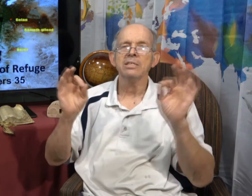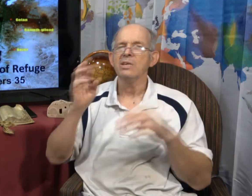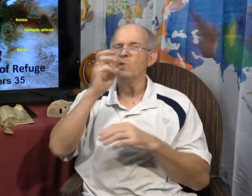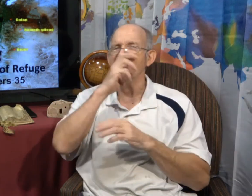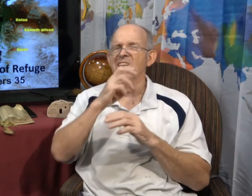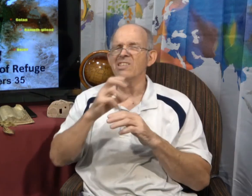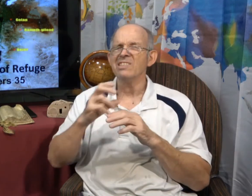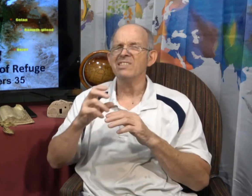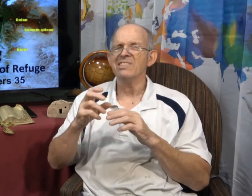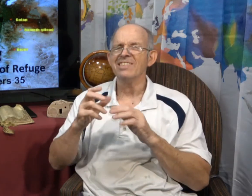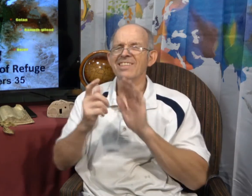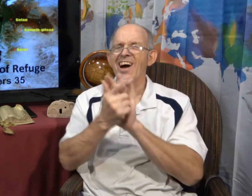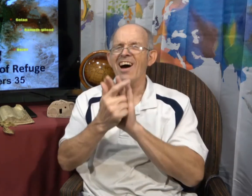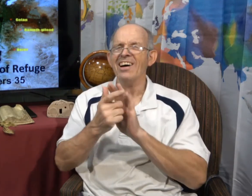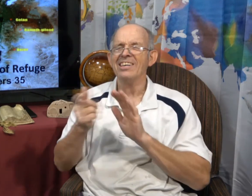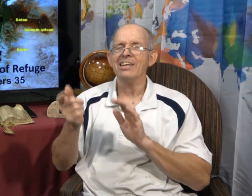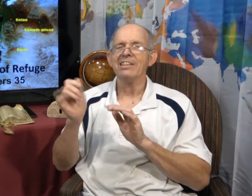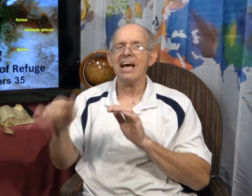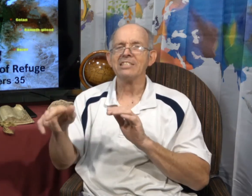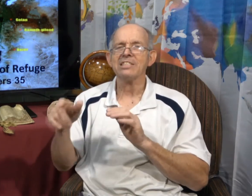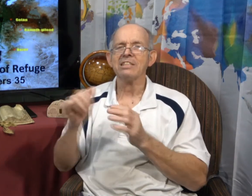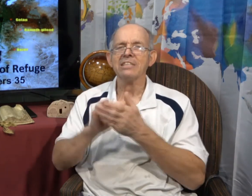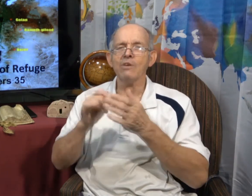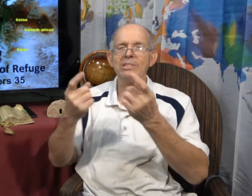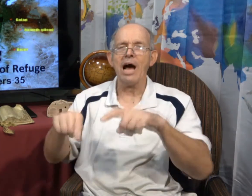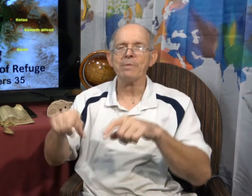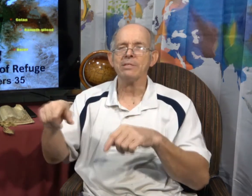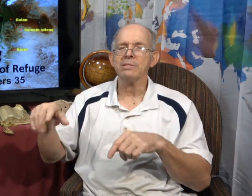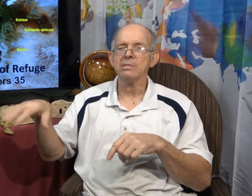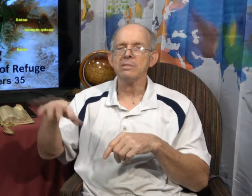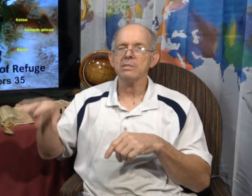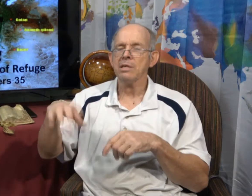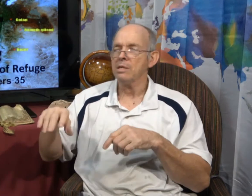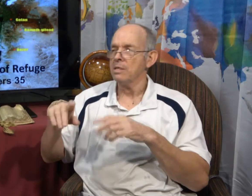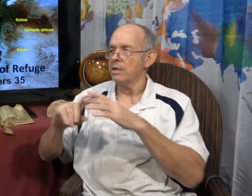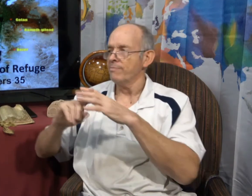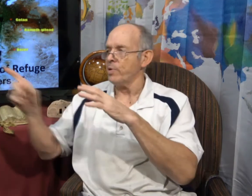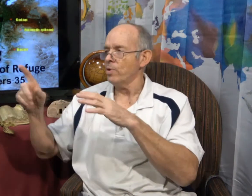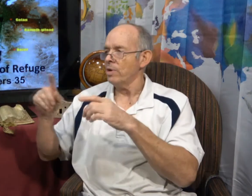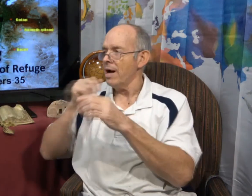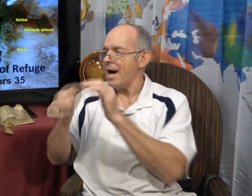We, yeah, that's what happened. Phew, hi.